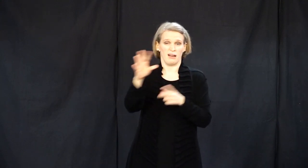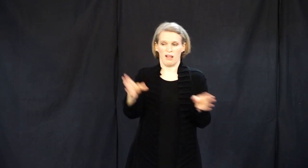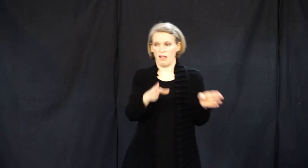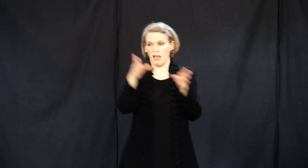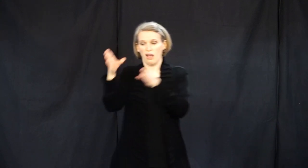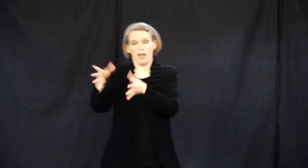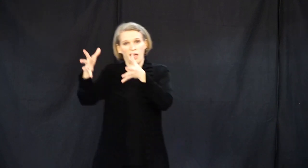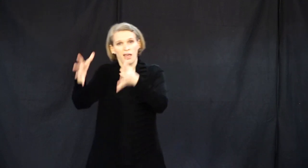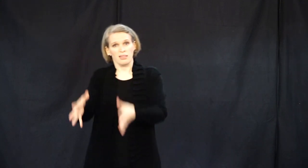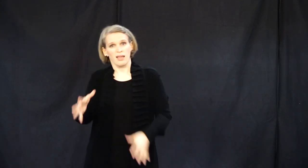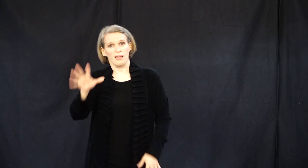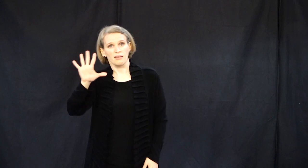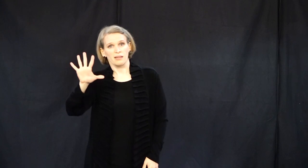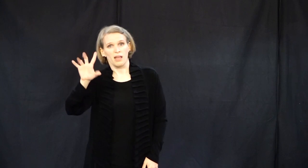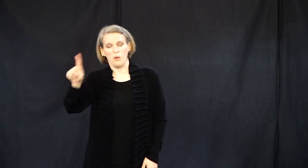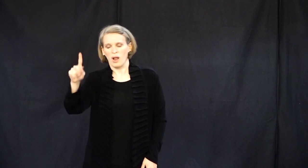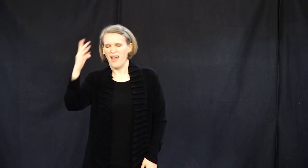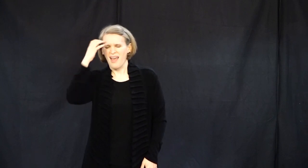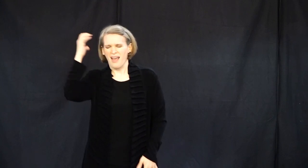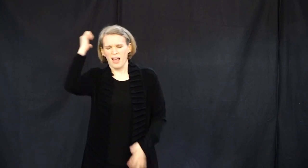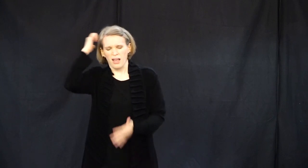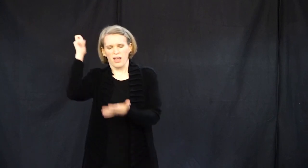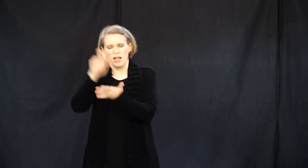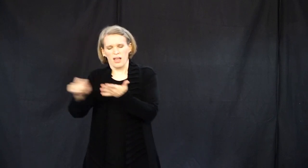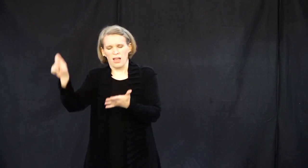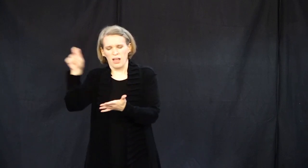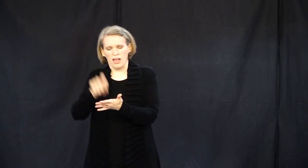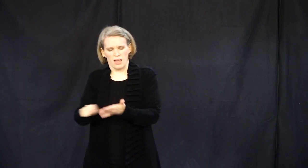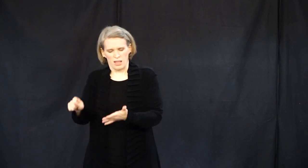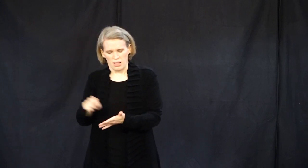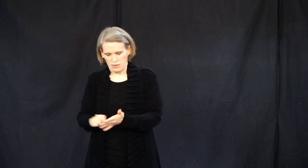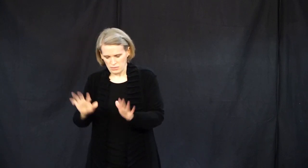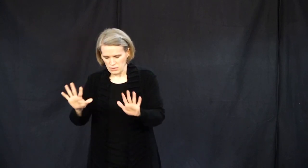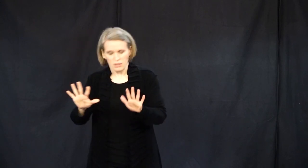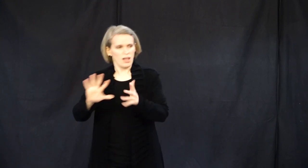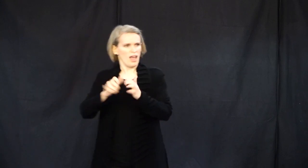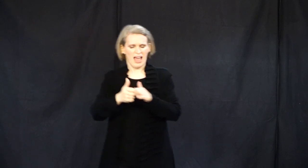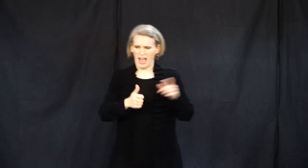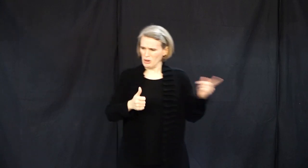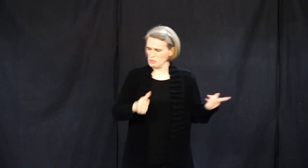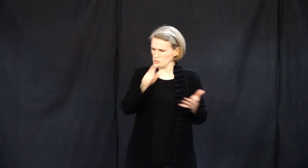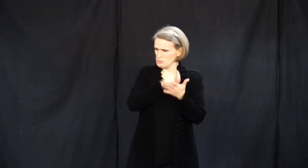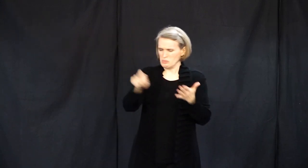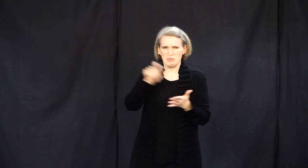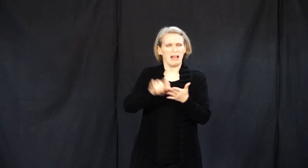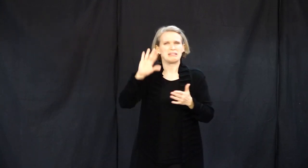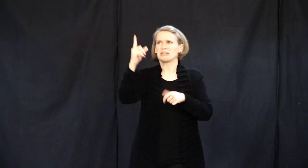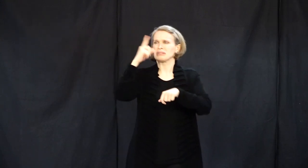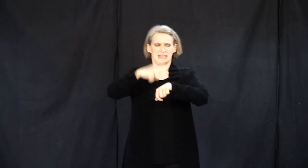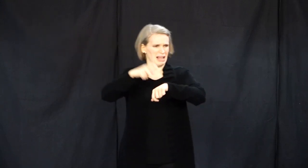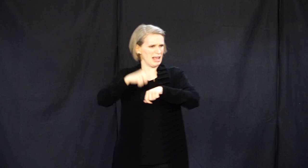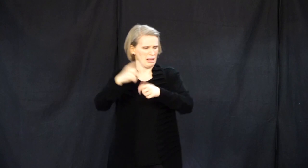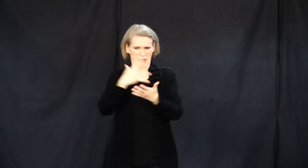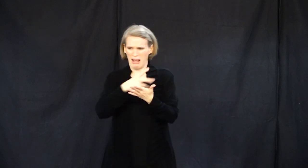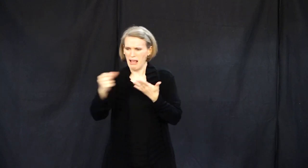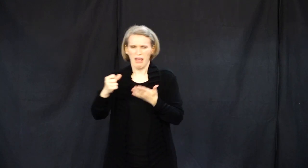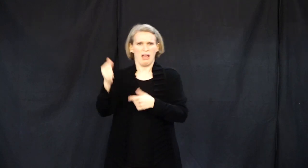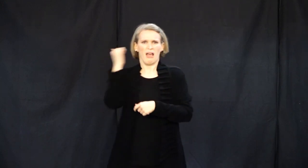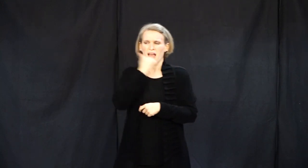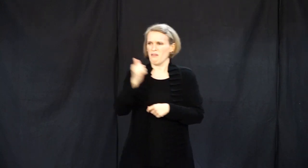wrote the other 51. How do you write like you're running out of time? Write day and night like you're running out